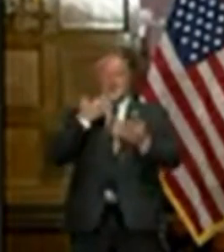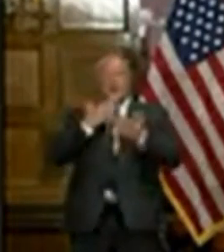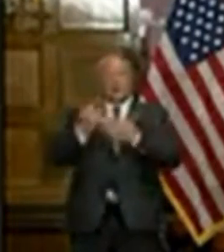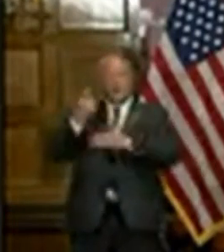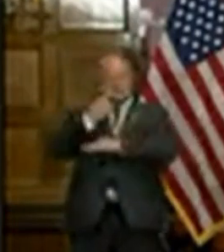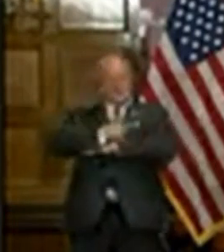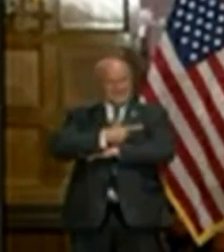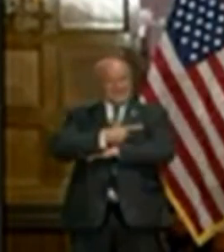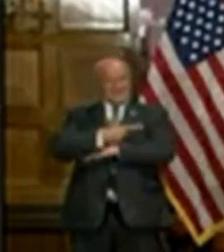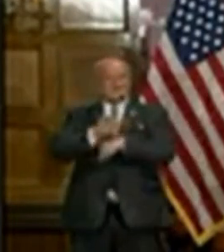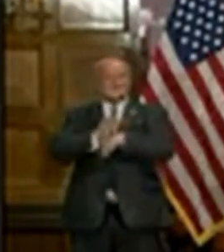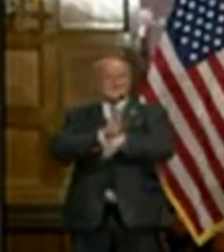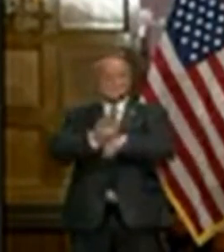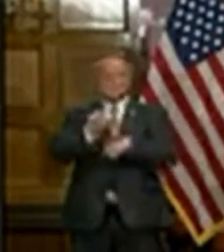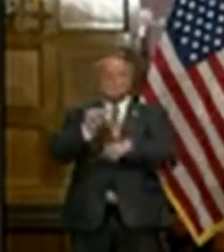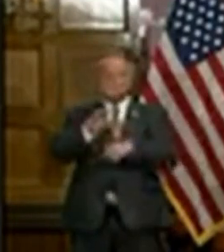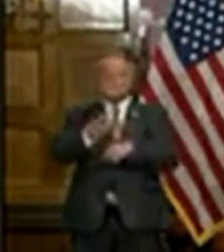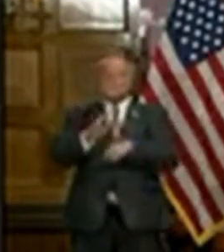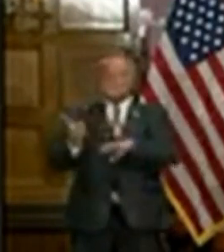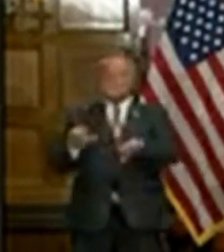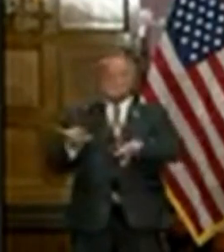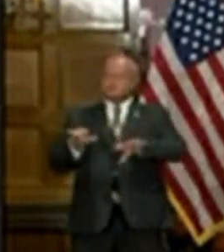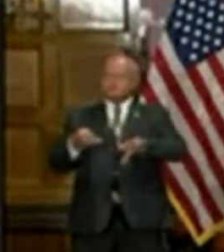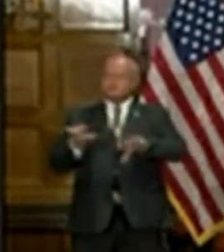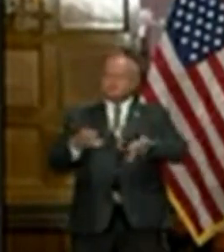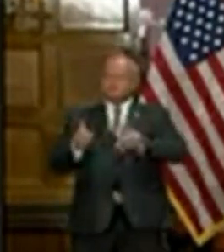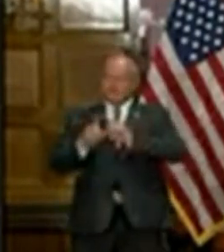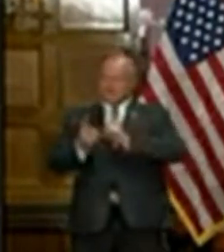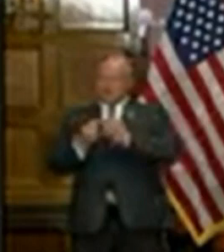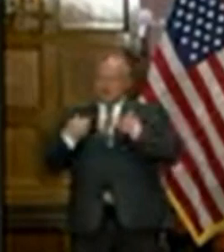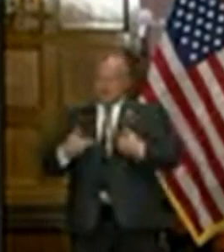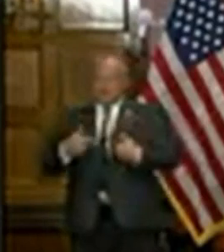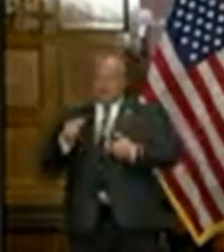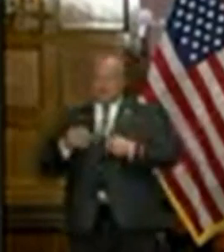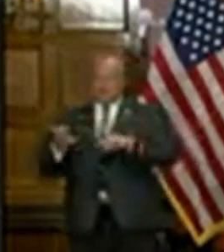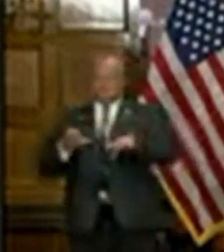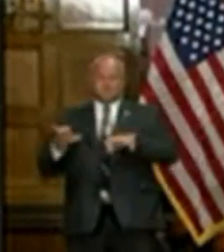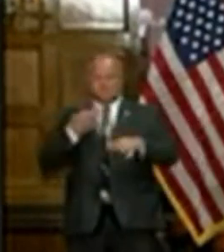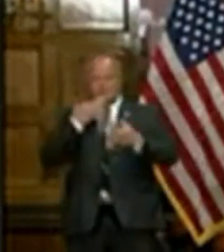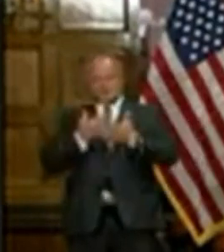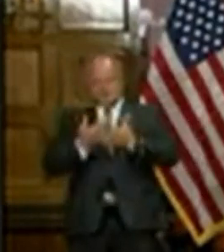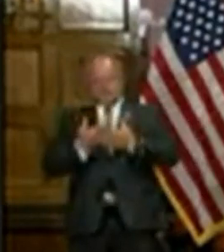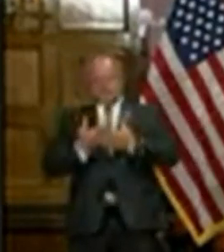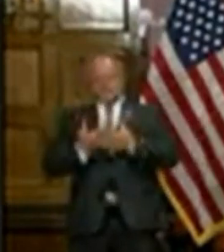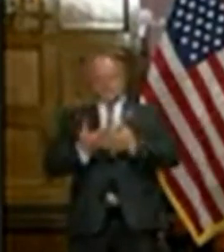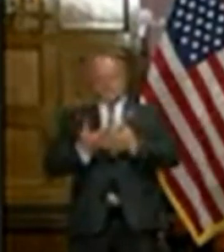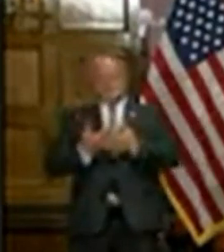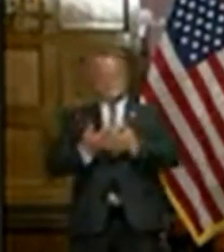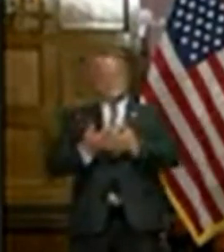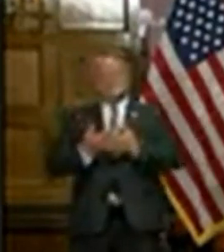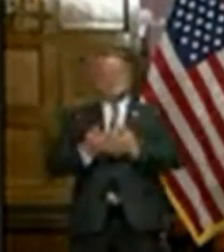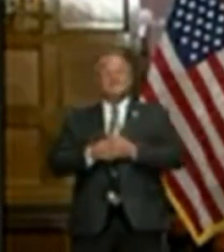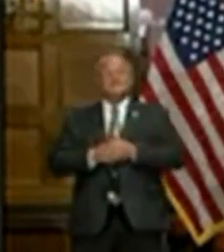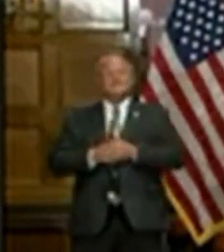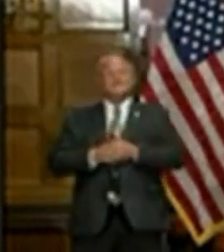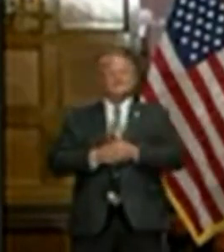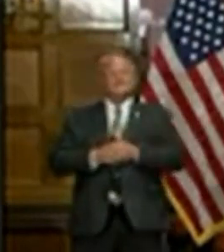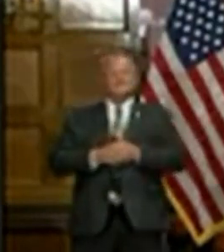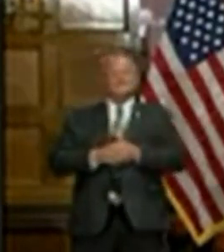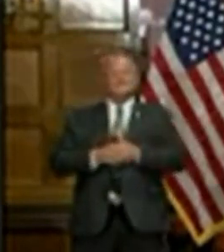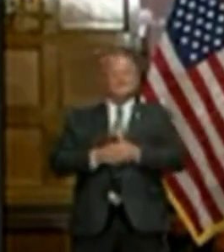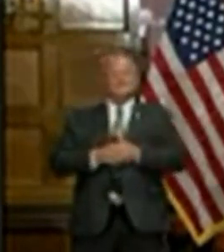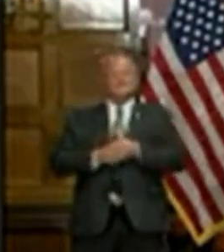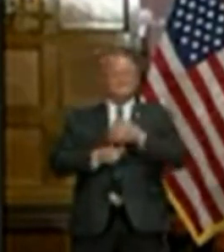testing day, and so our commercial labs produced, and our Department of Health lab produced very well as in addition to that.